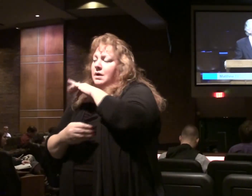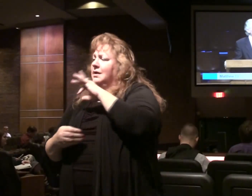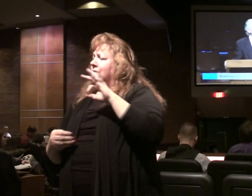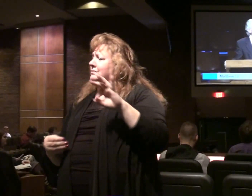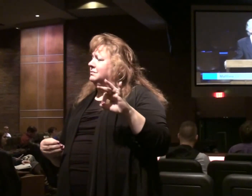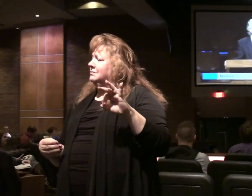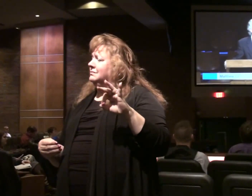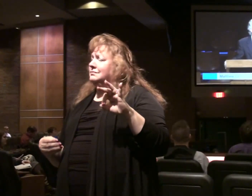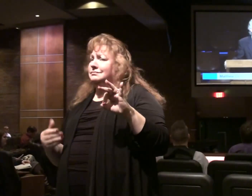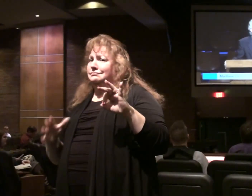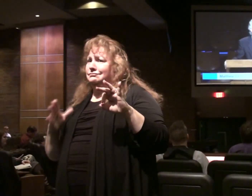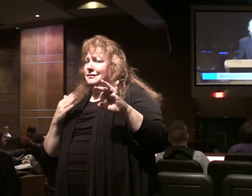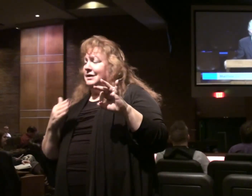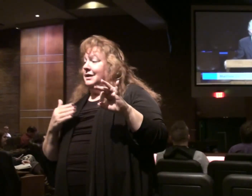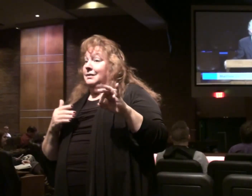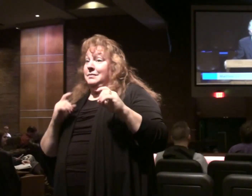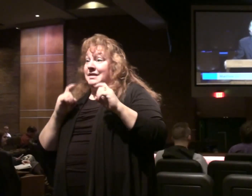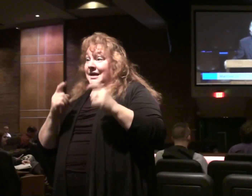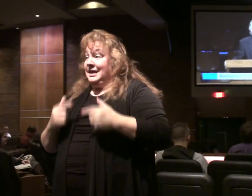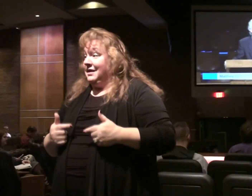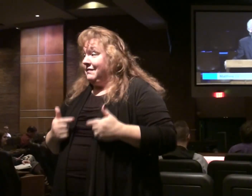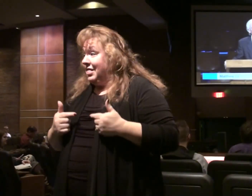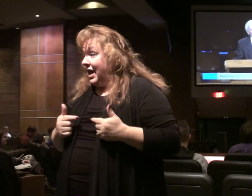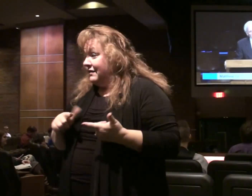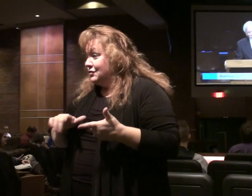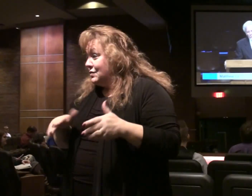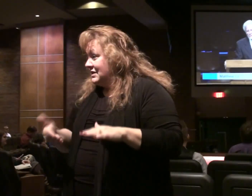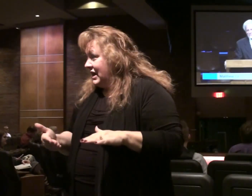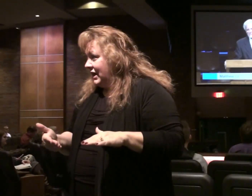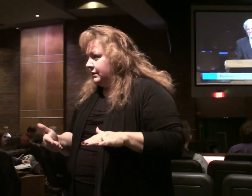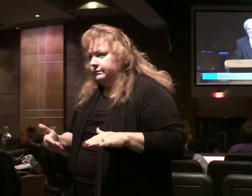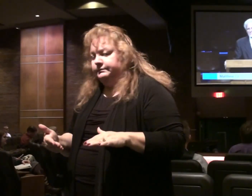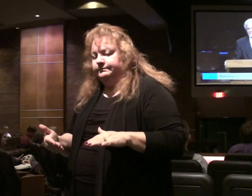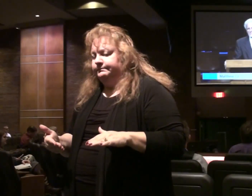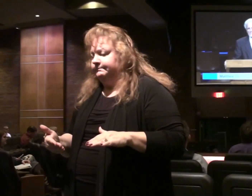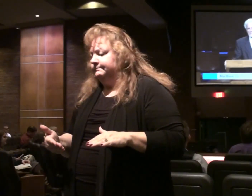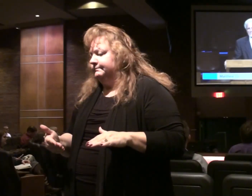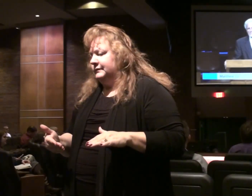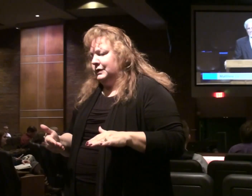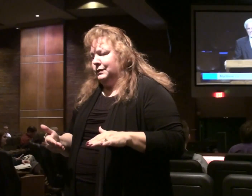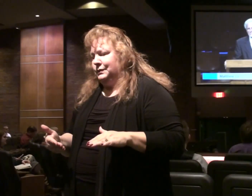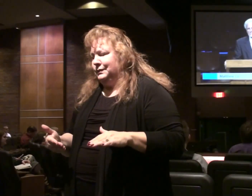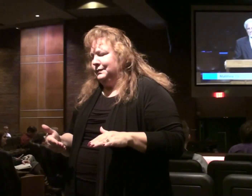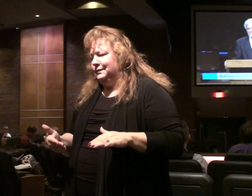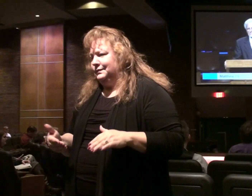are they bad? No. Will they bring life to the dead? No.